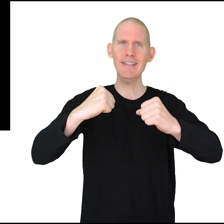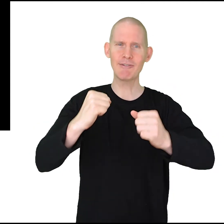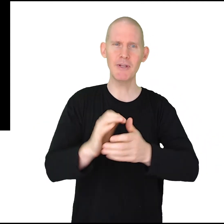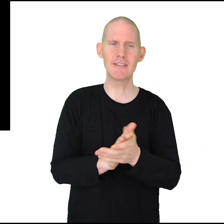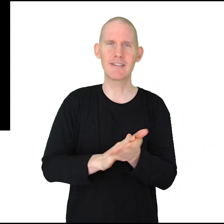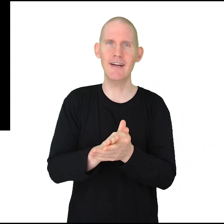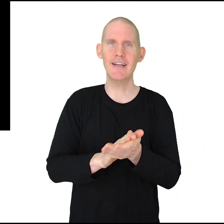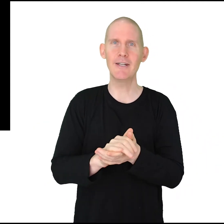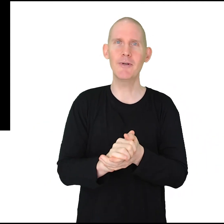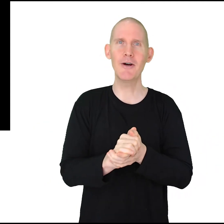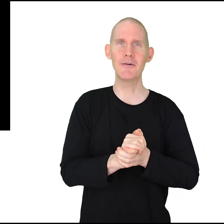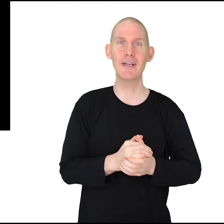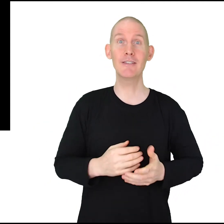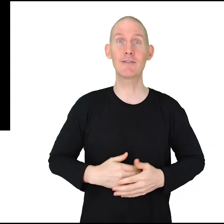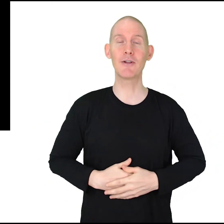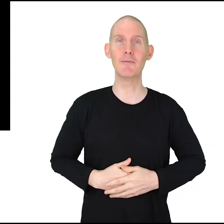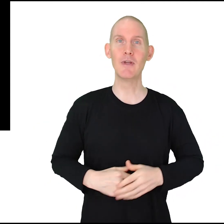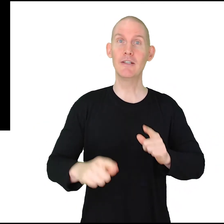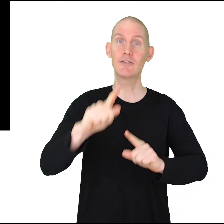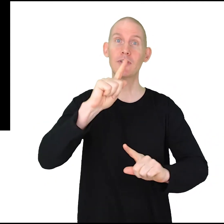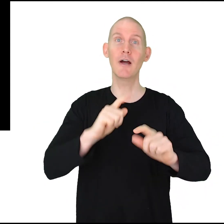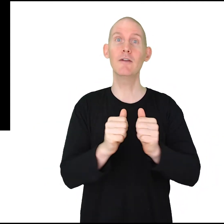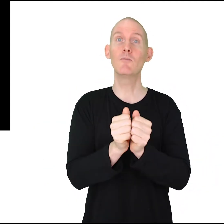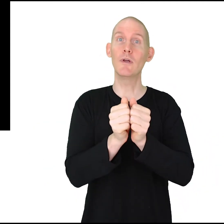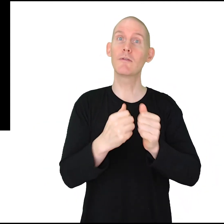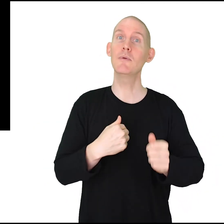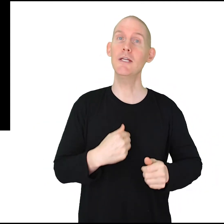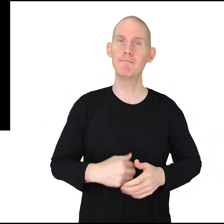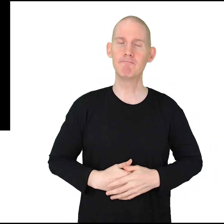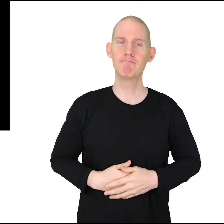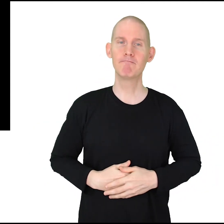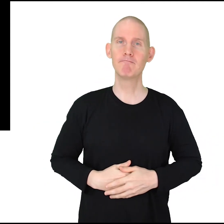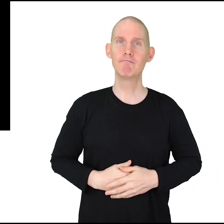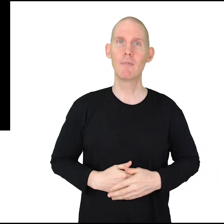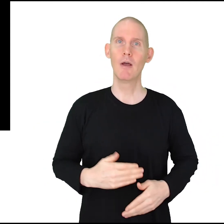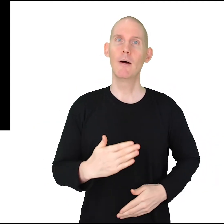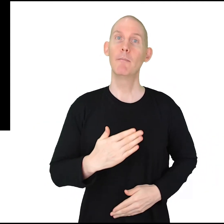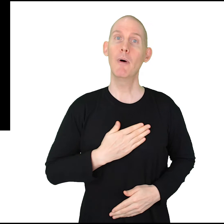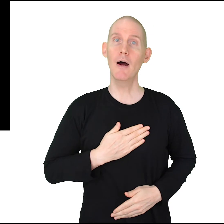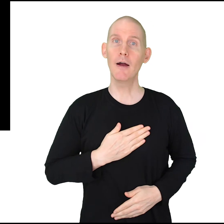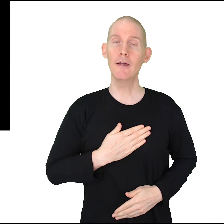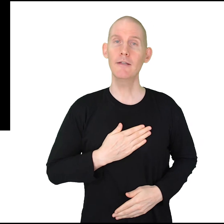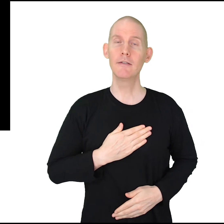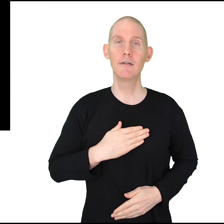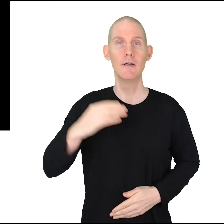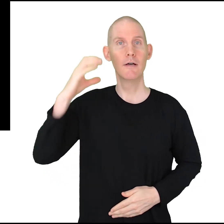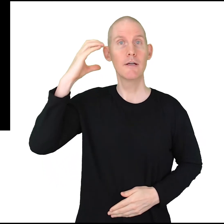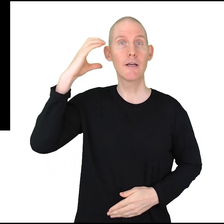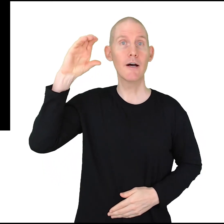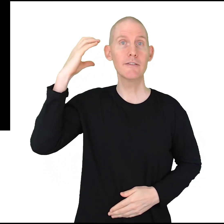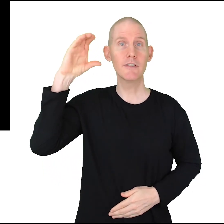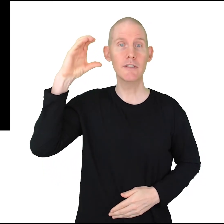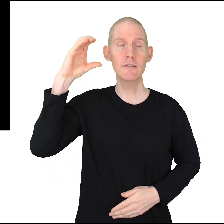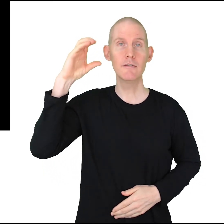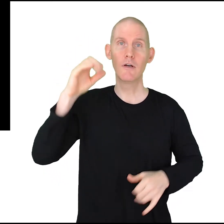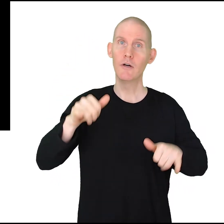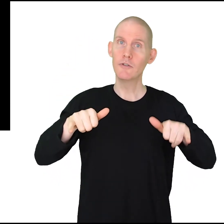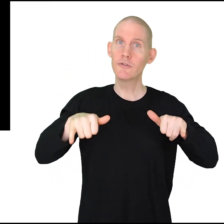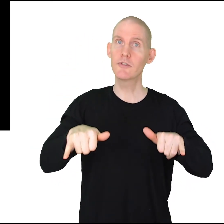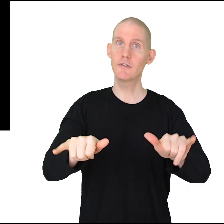let's sign. Here we go, nice and slow. Sign with me. My cousin